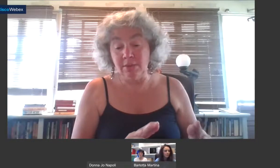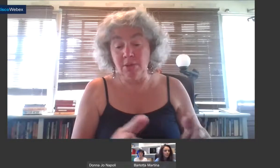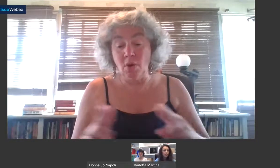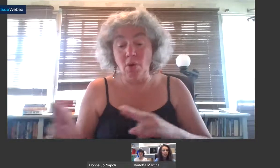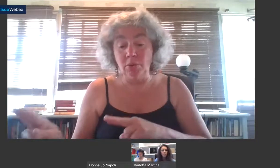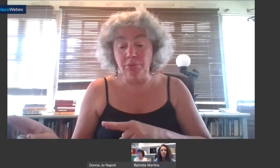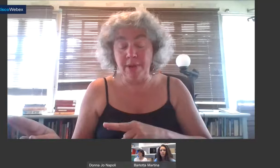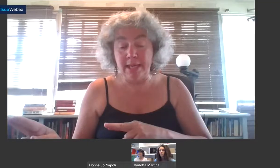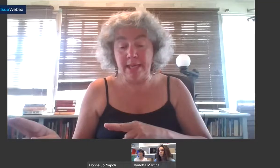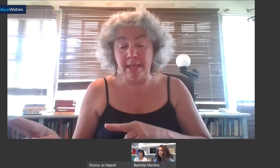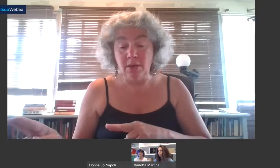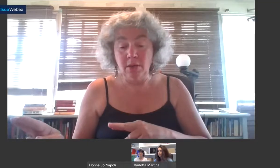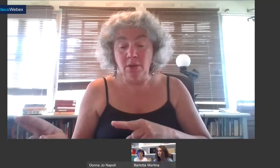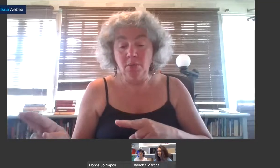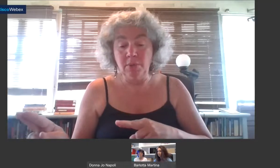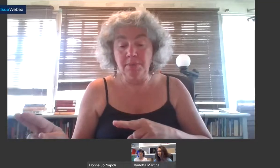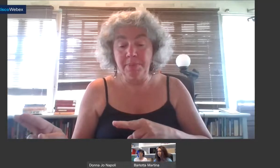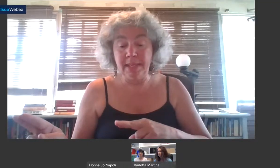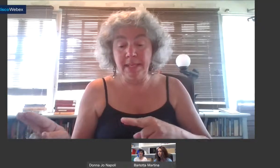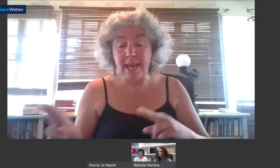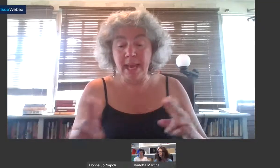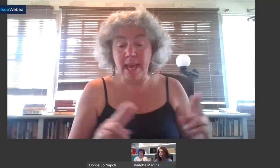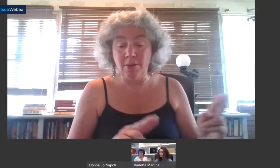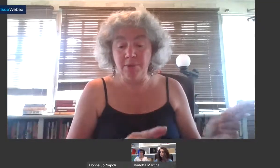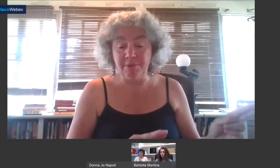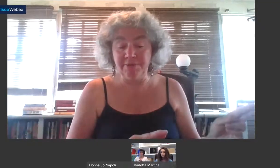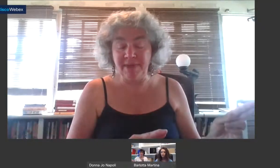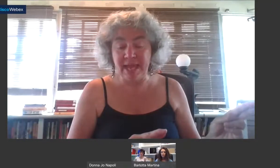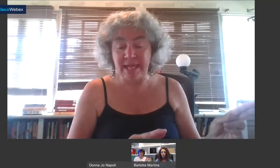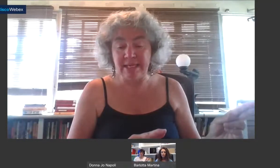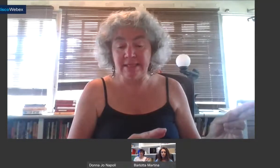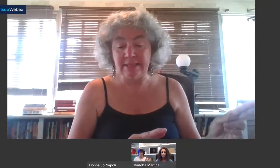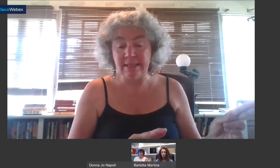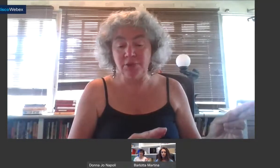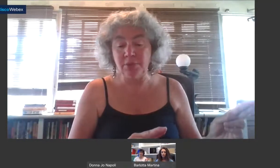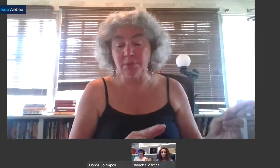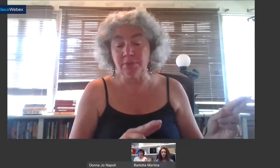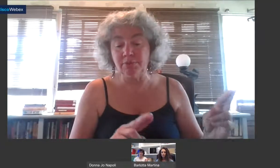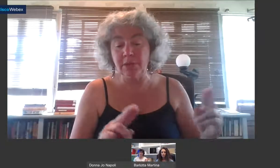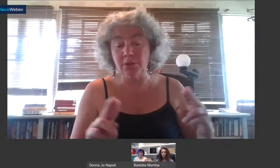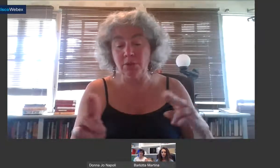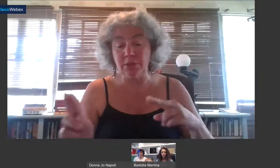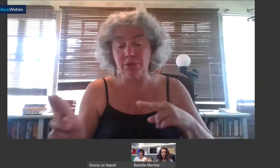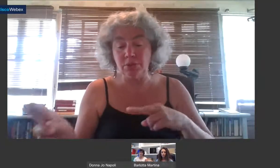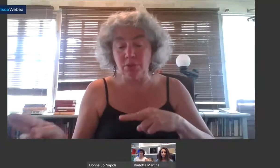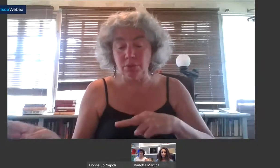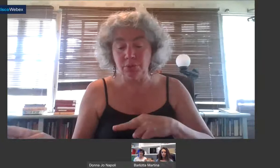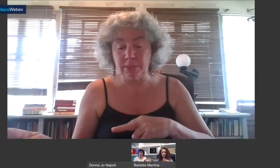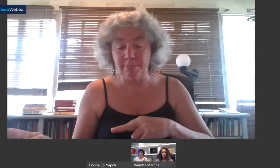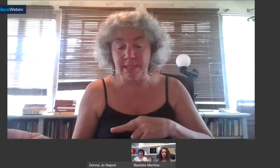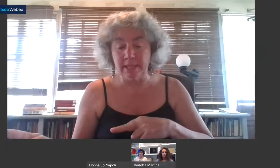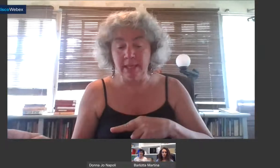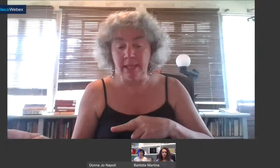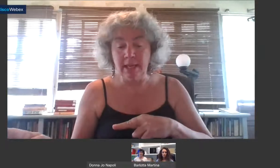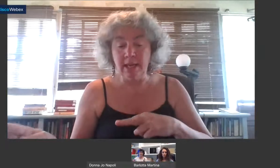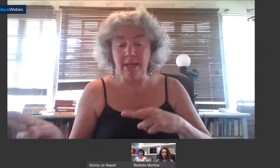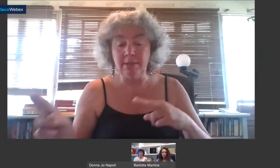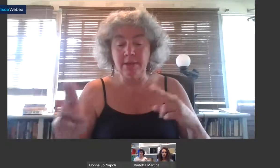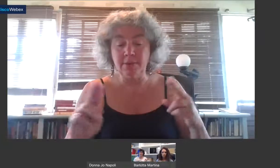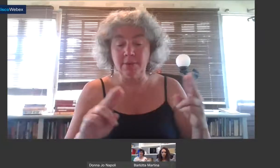the old ready would be out of phase in terms of one goes toward the middle and the other